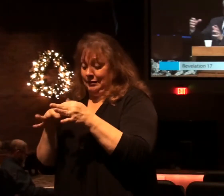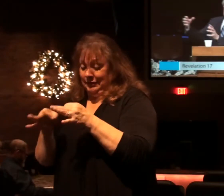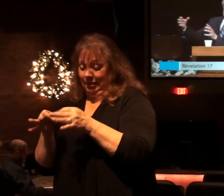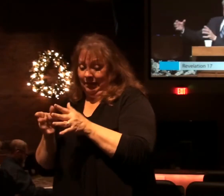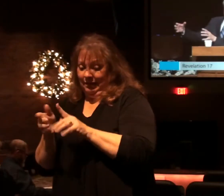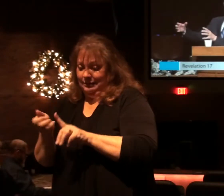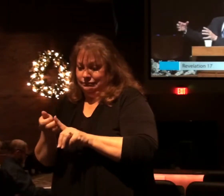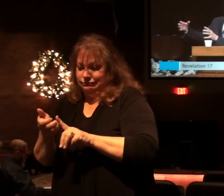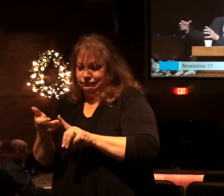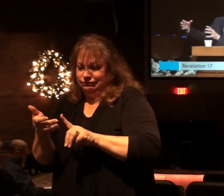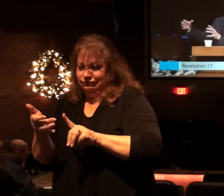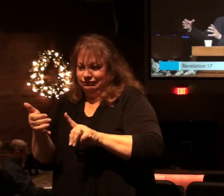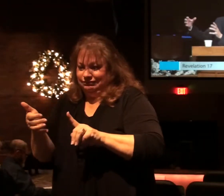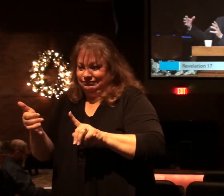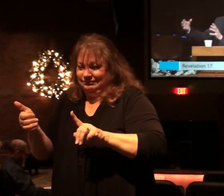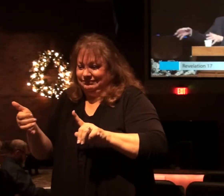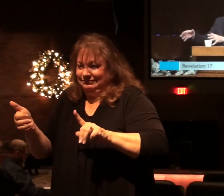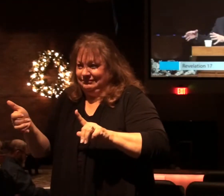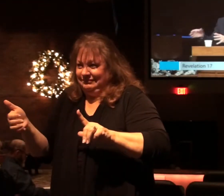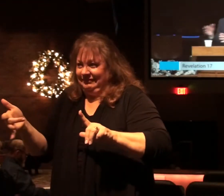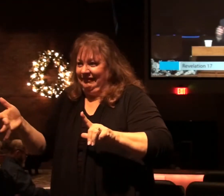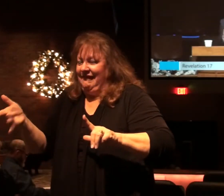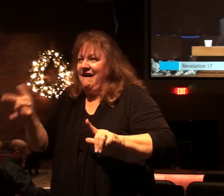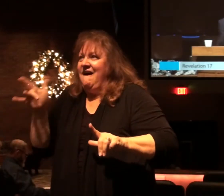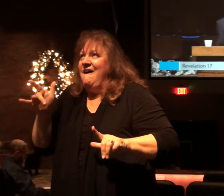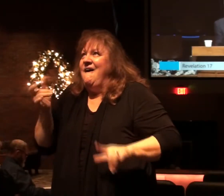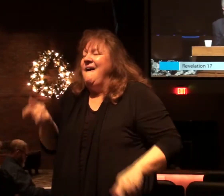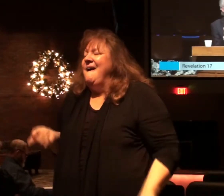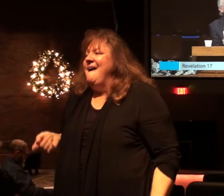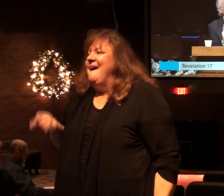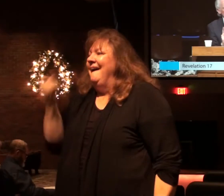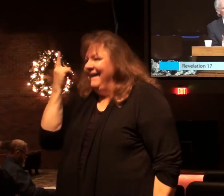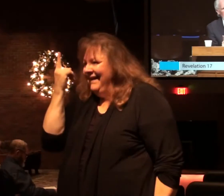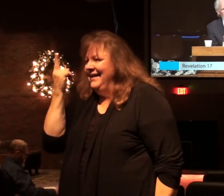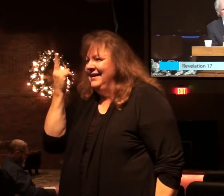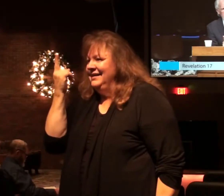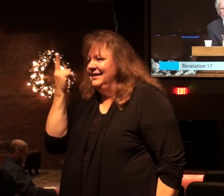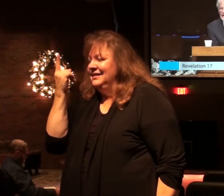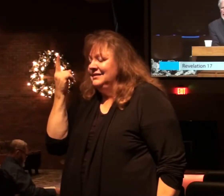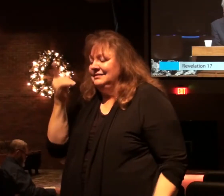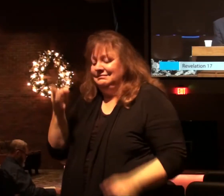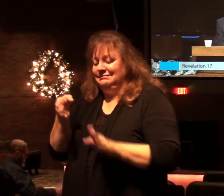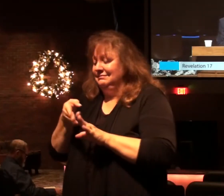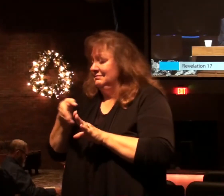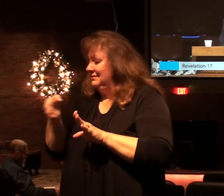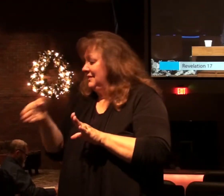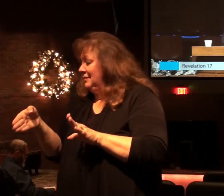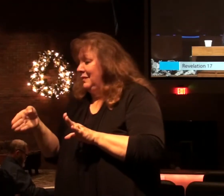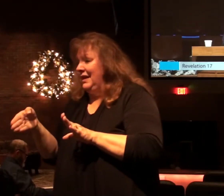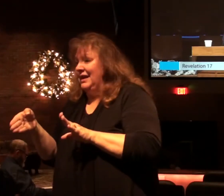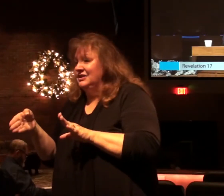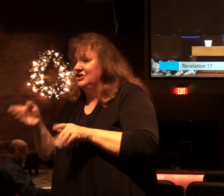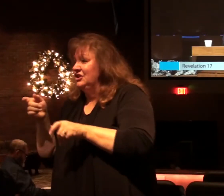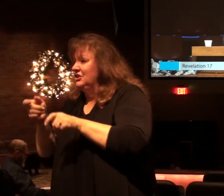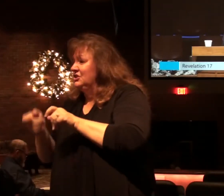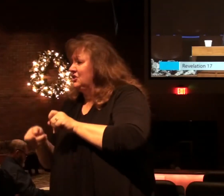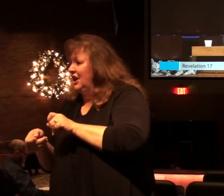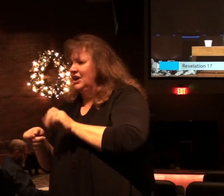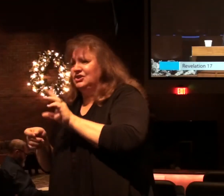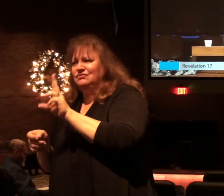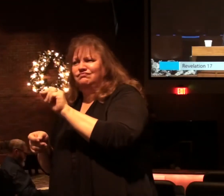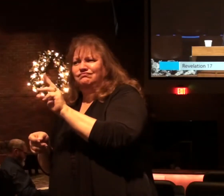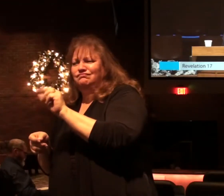you get more detail, more clarification. It doesn't change any of the prior revelation,